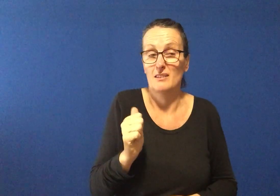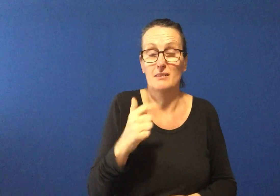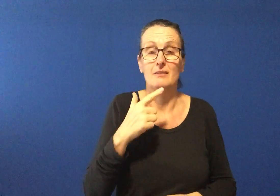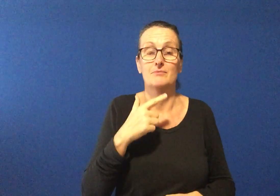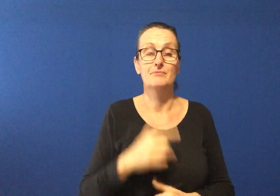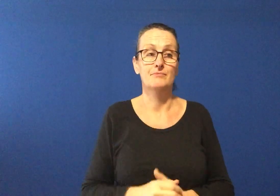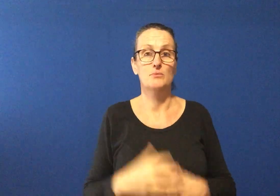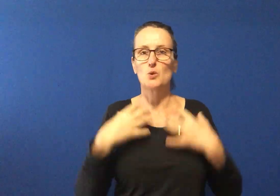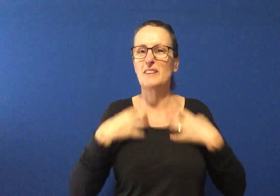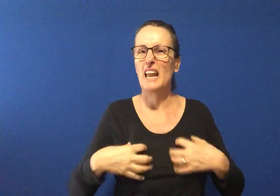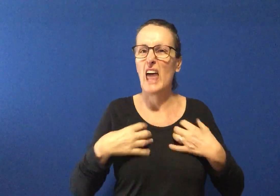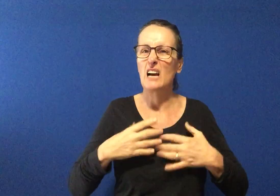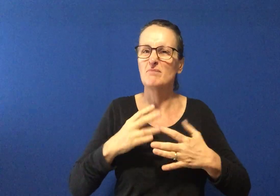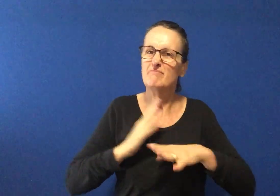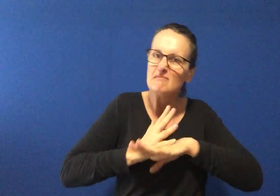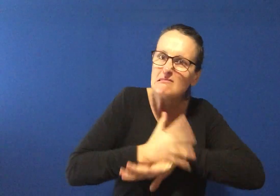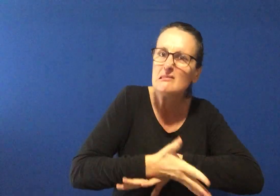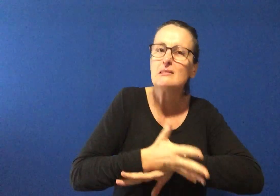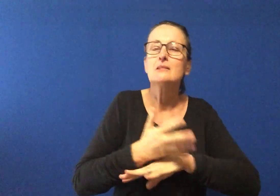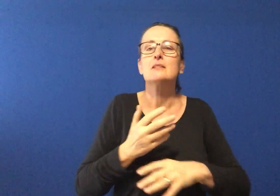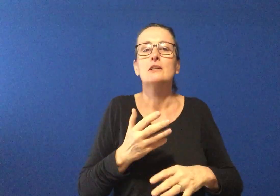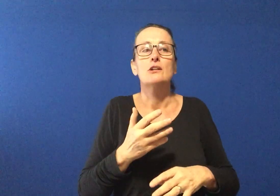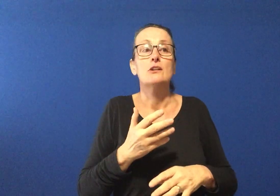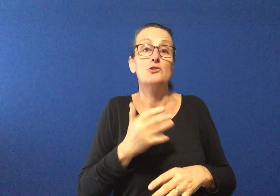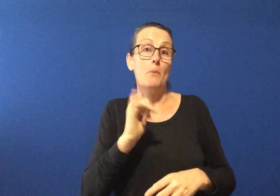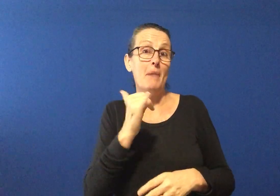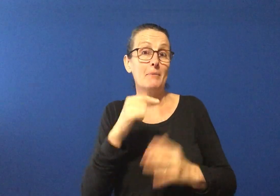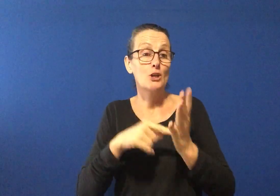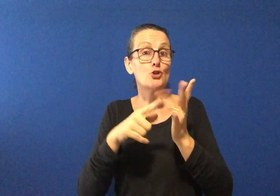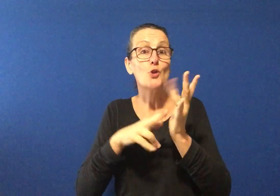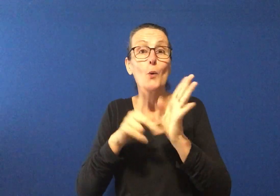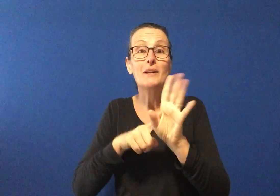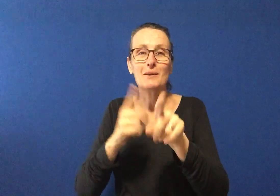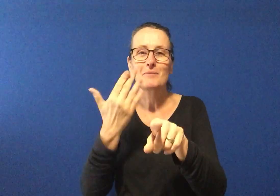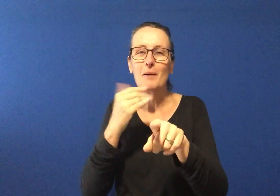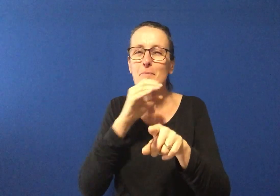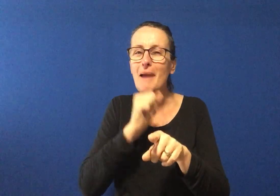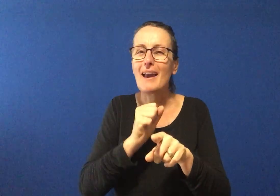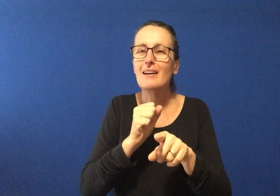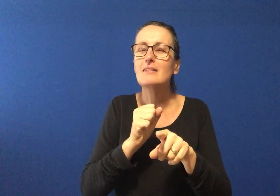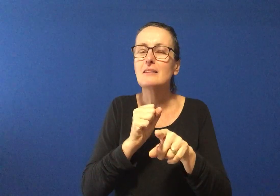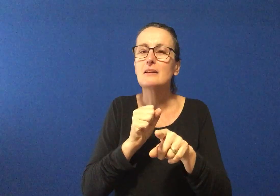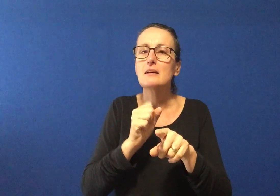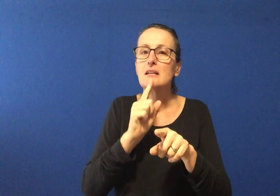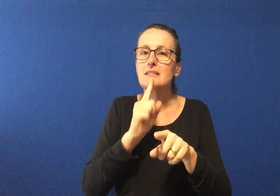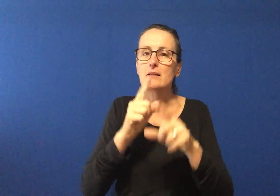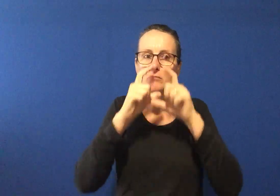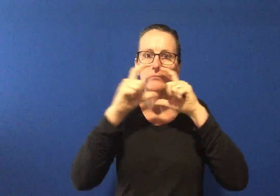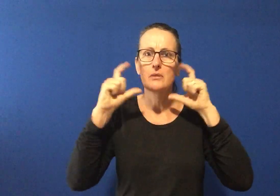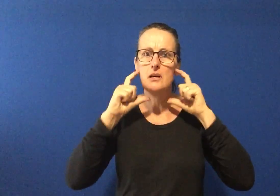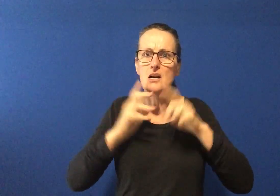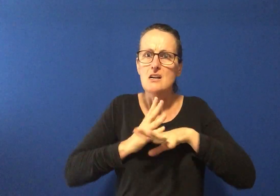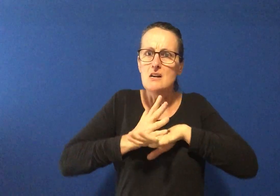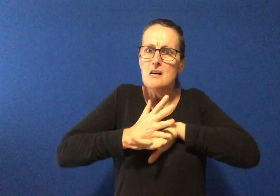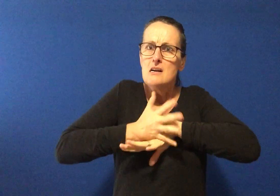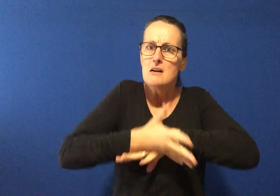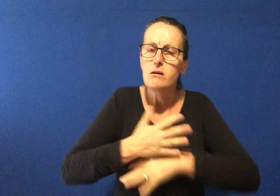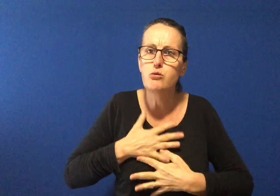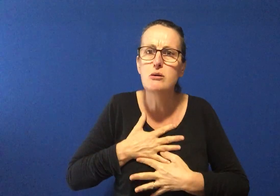their lungs. And that could be a cause of what Tony's talking about, which is a sense that you have to breathe harder and increase the work of